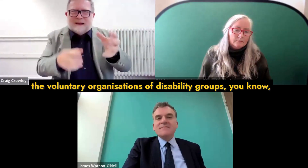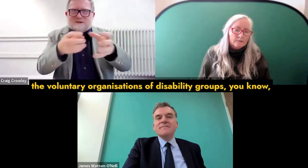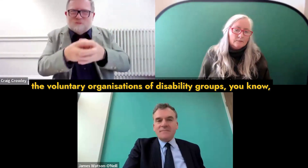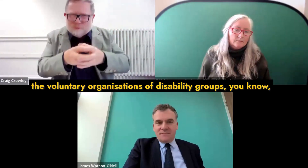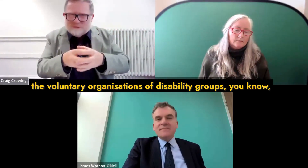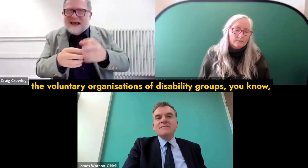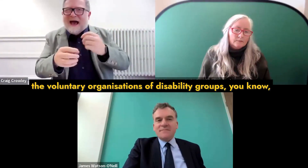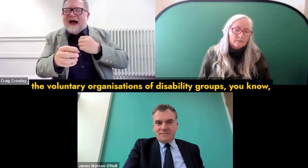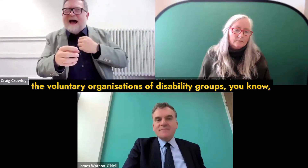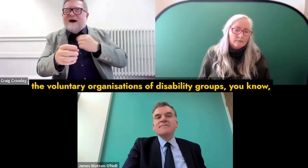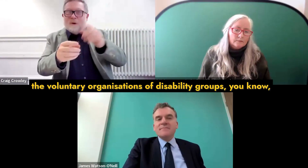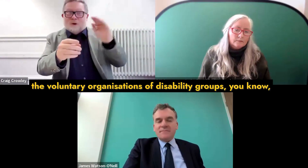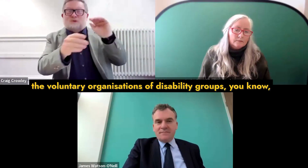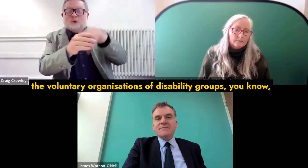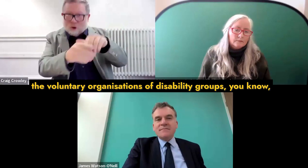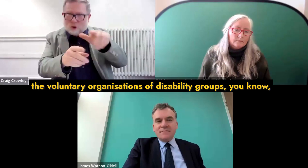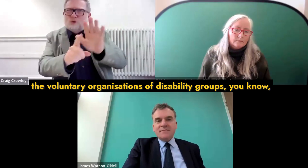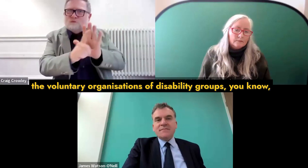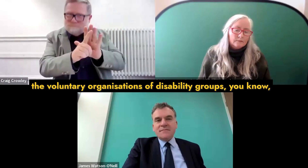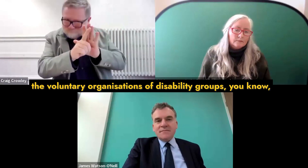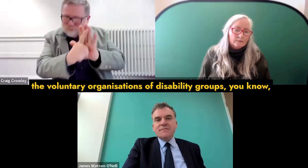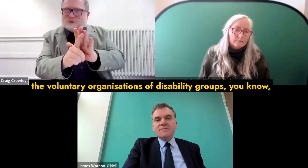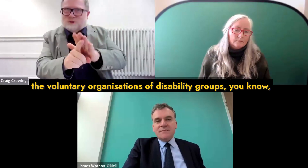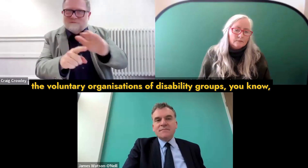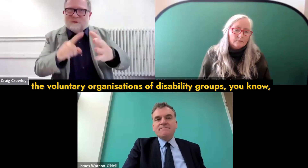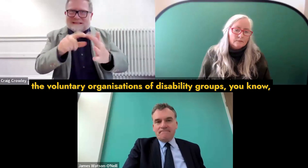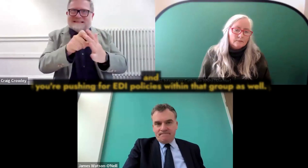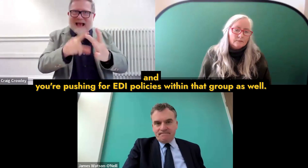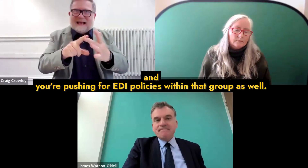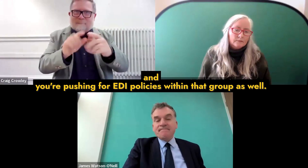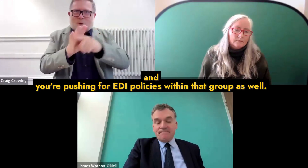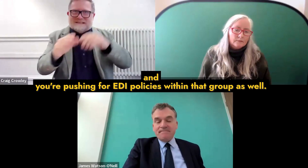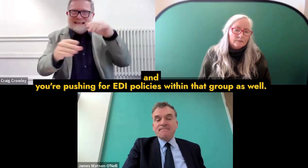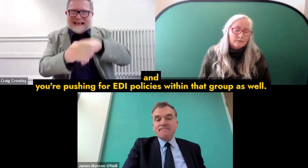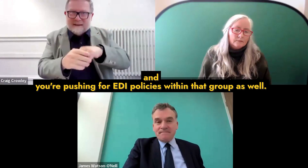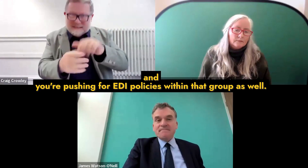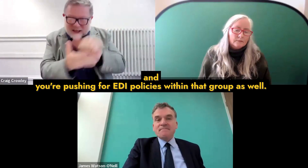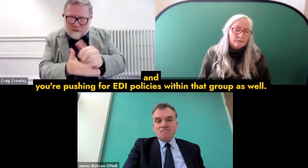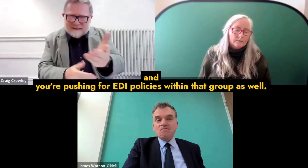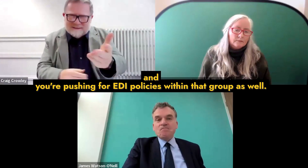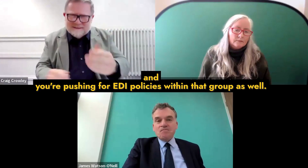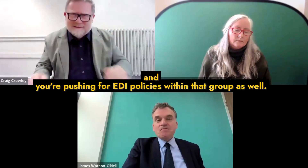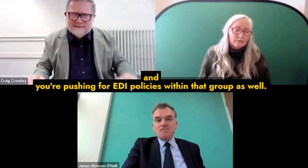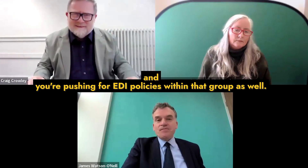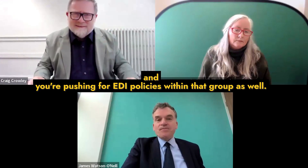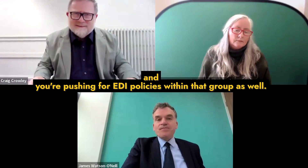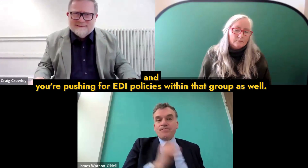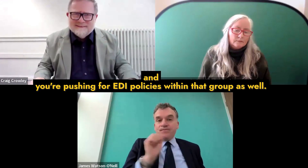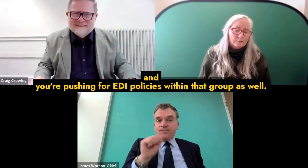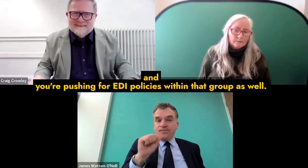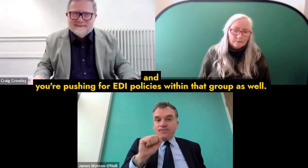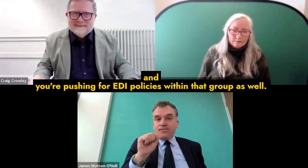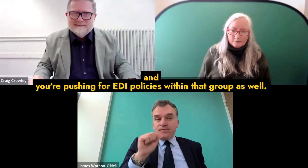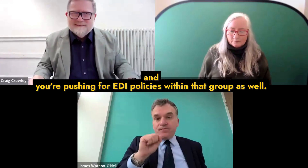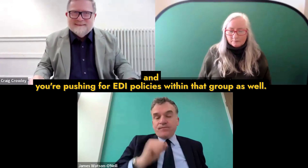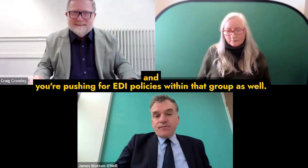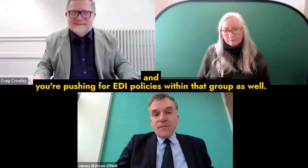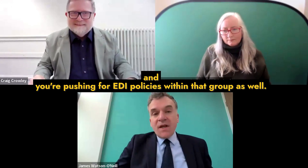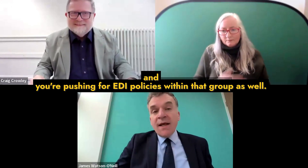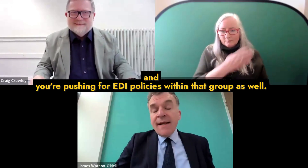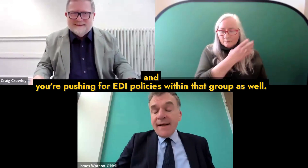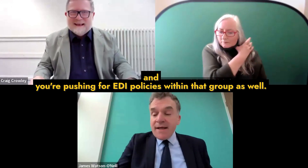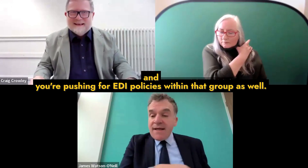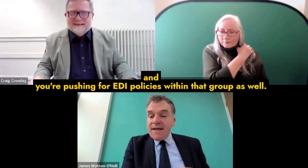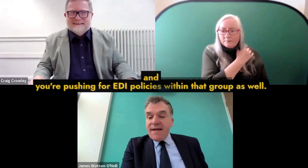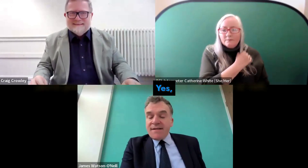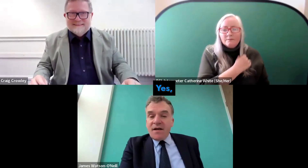the voluntary organisations of disability groups, you know, and you're pushing for EDI policies within that group